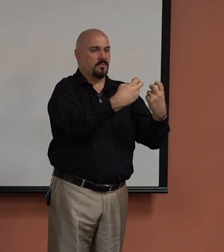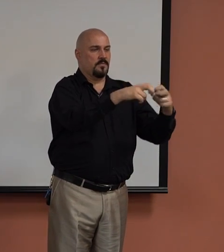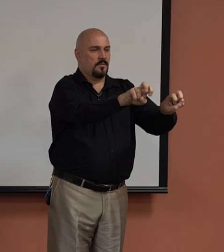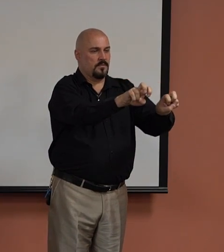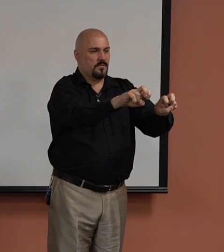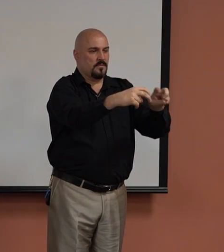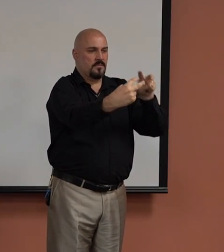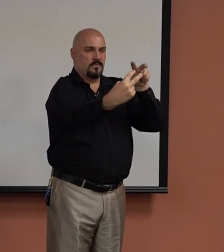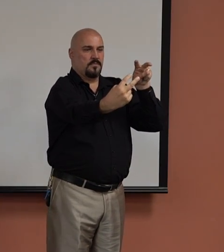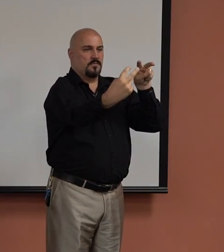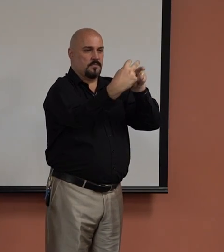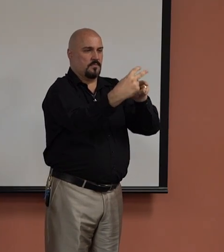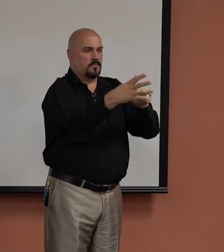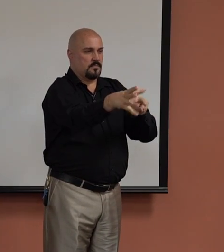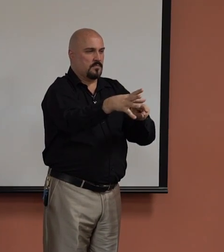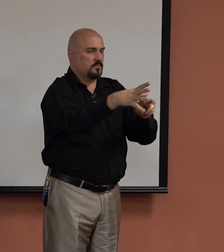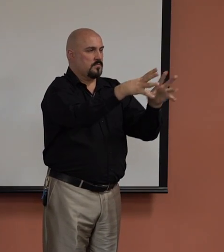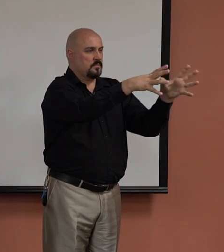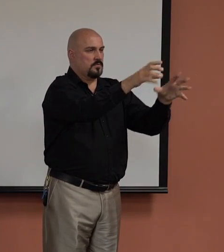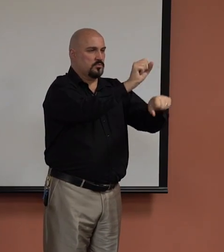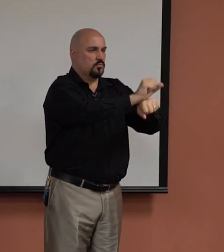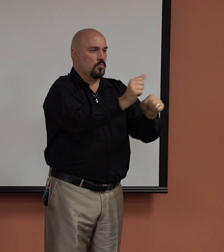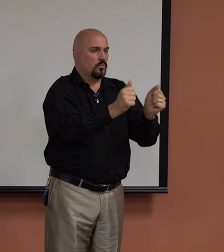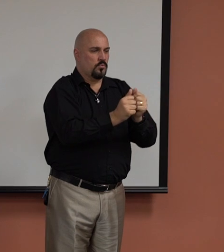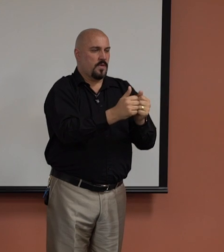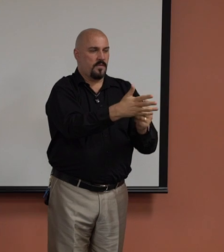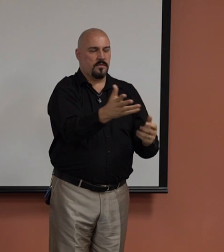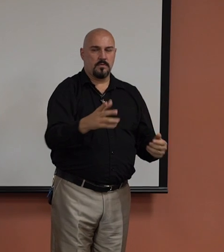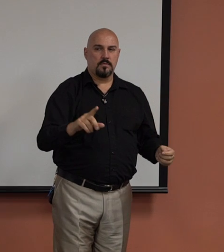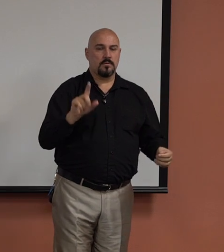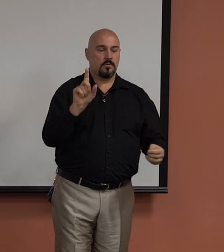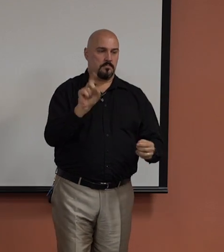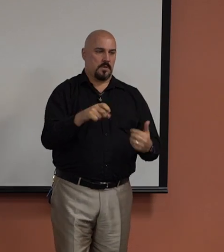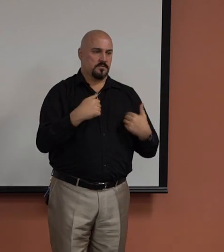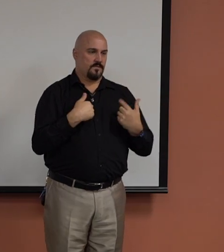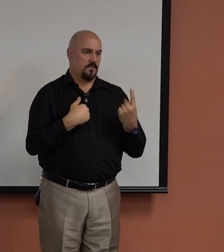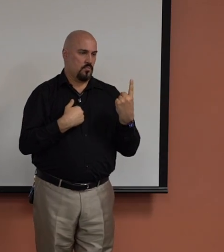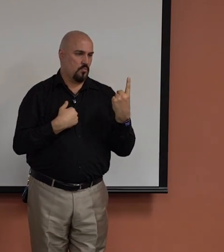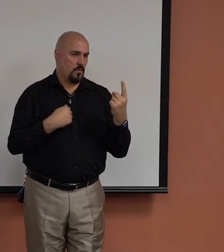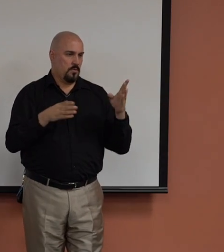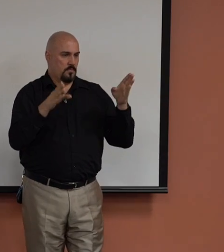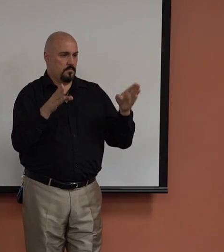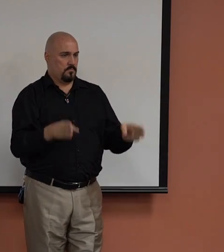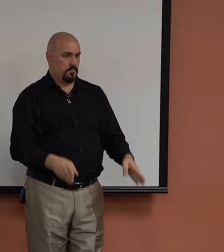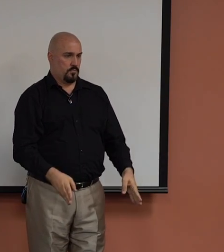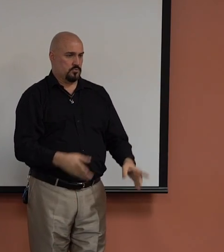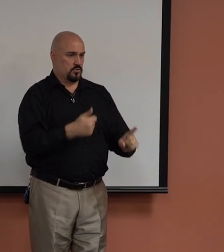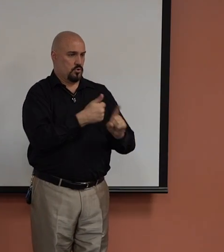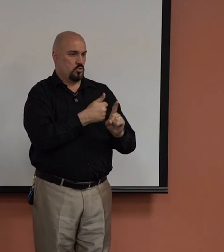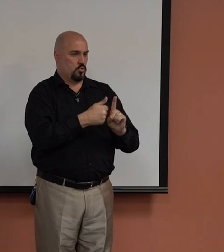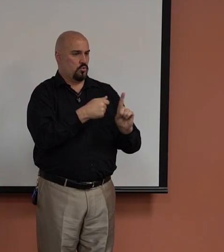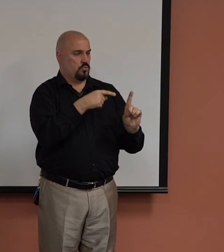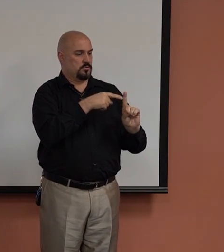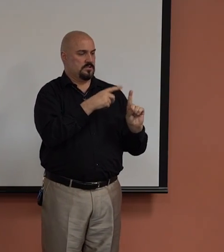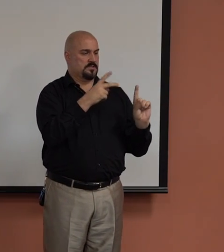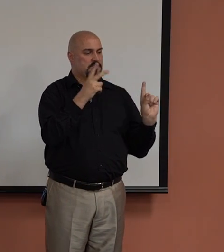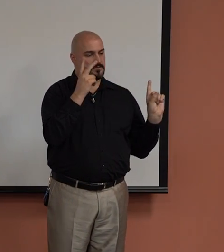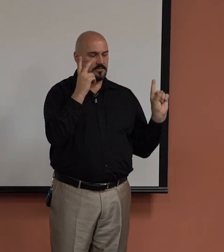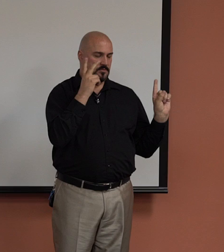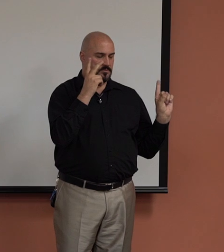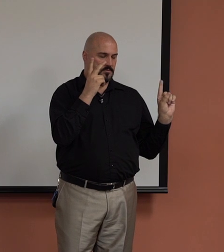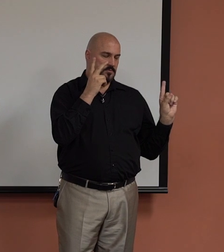we'll need a volunteer to be the person who is experiencing vision loss and depicting